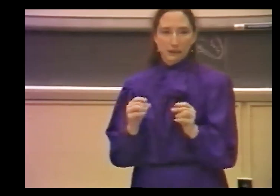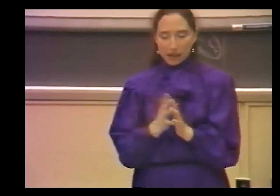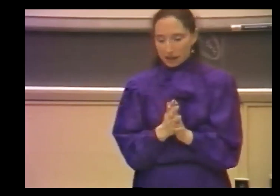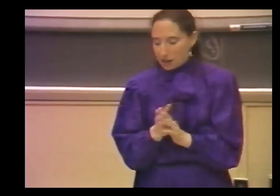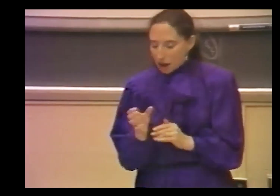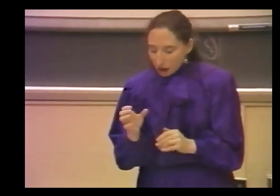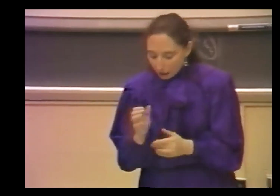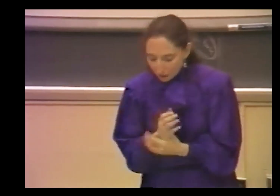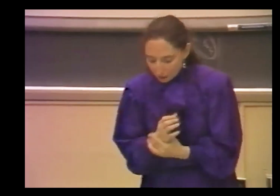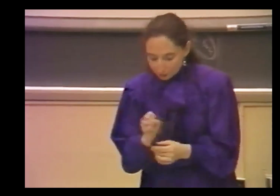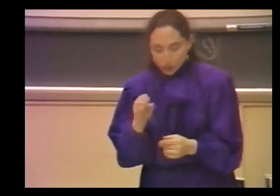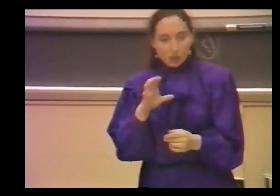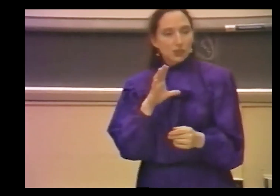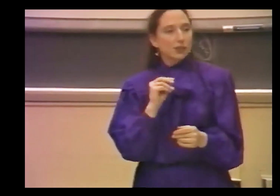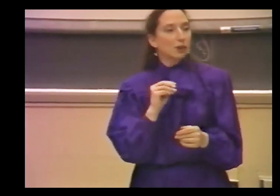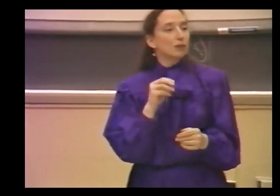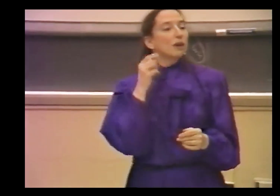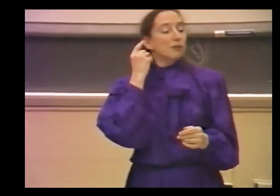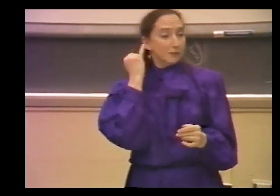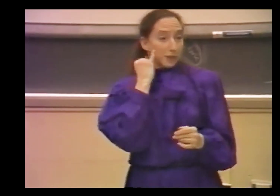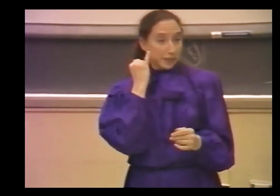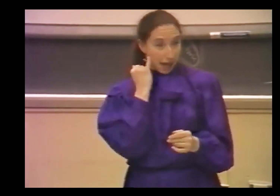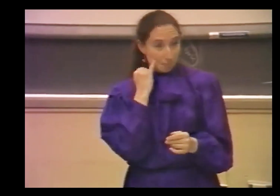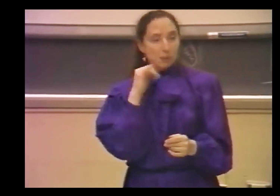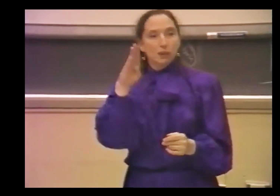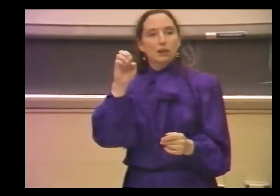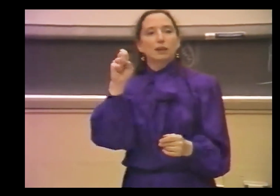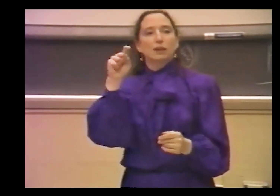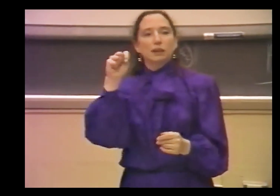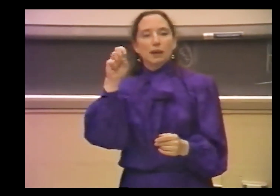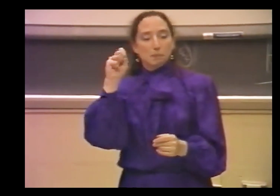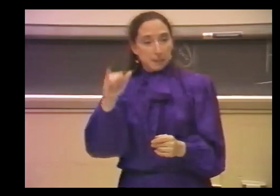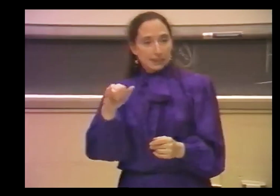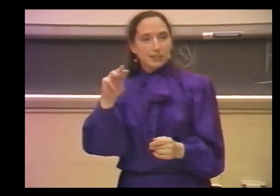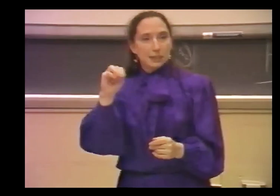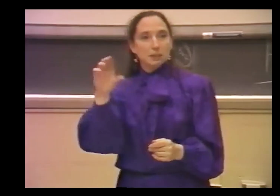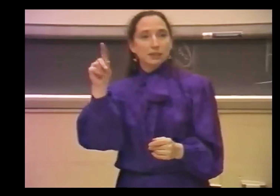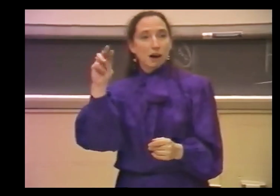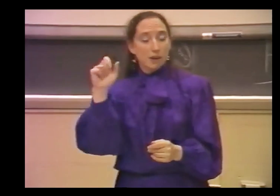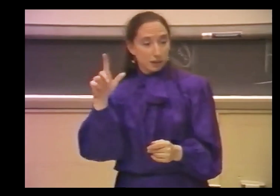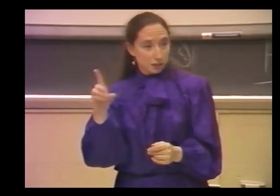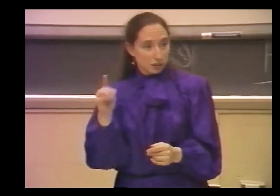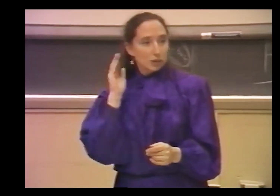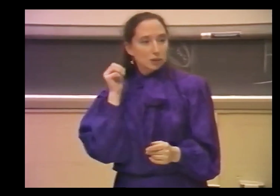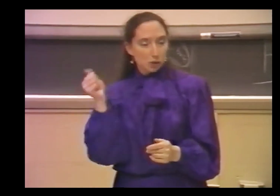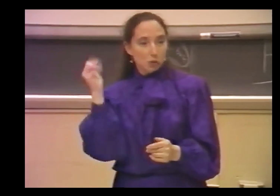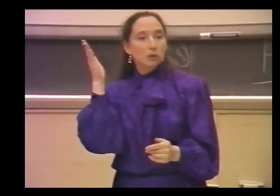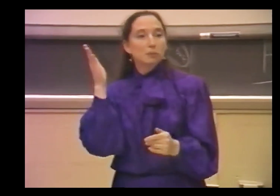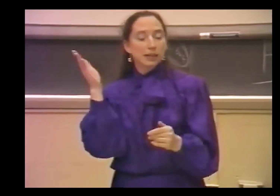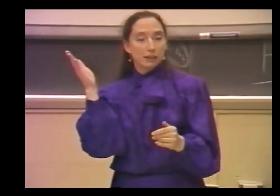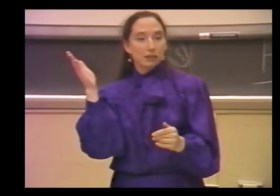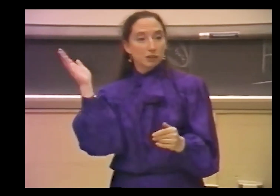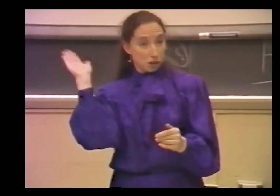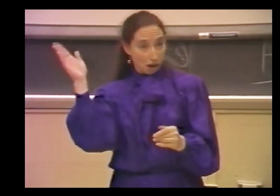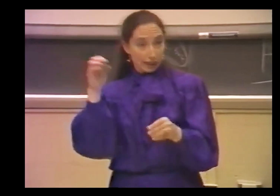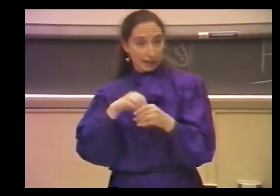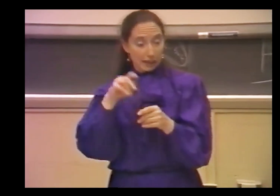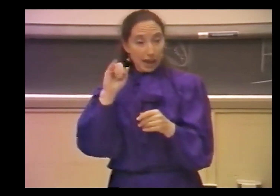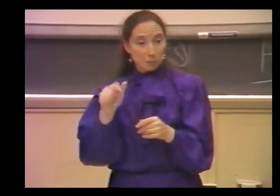Okay, so for example, Betsy McDonald, who will be talking in